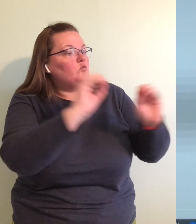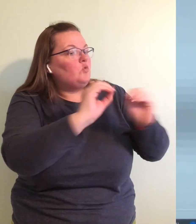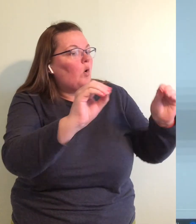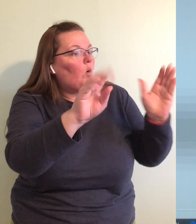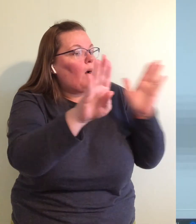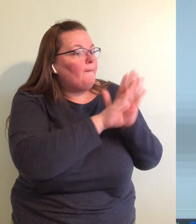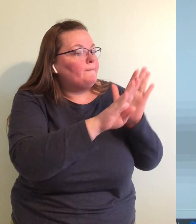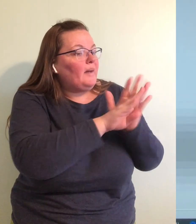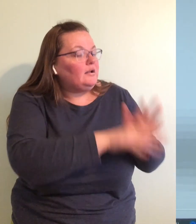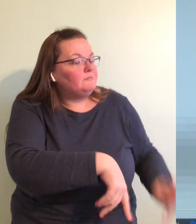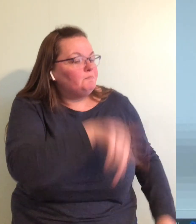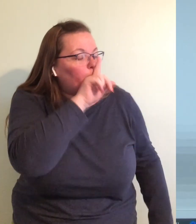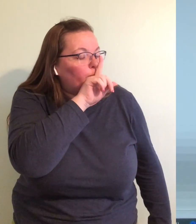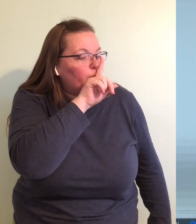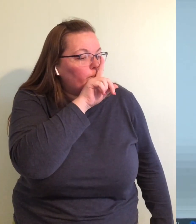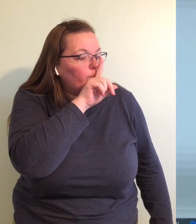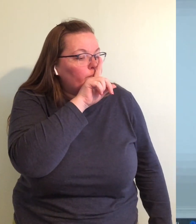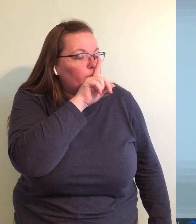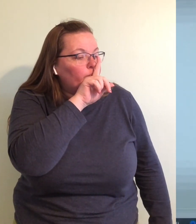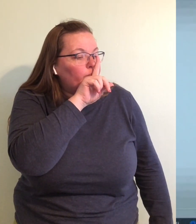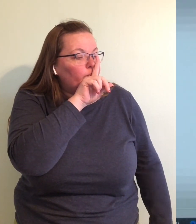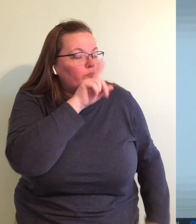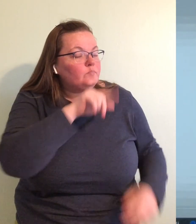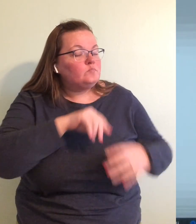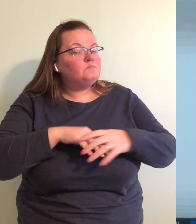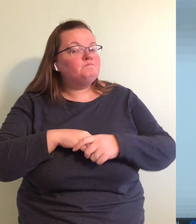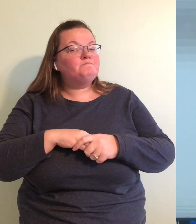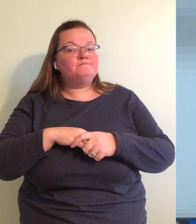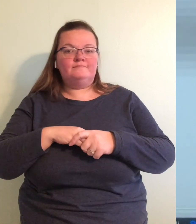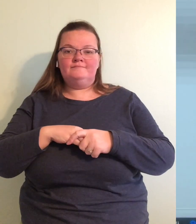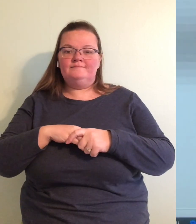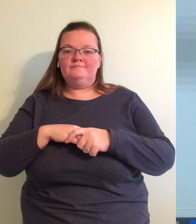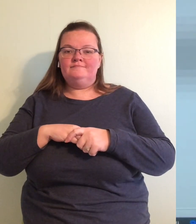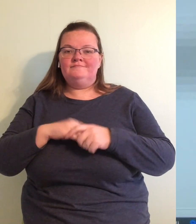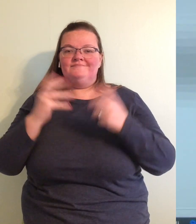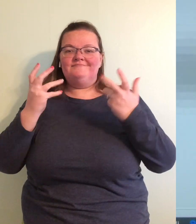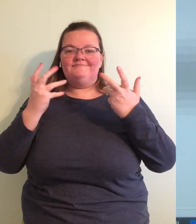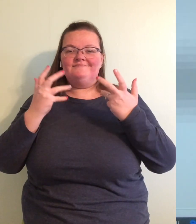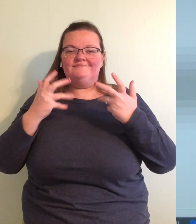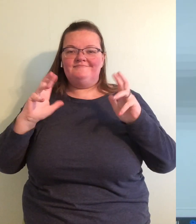bells."